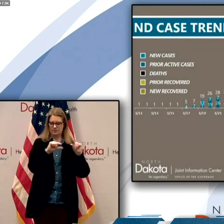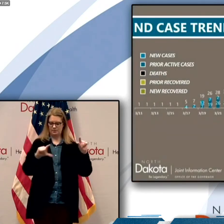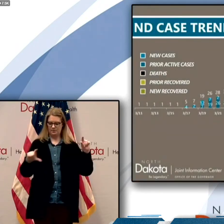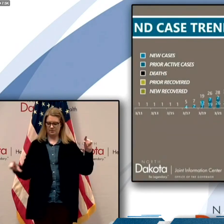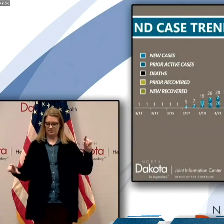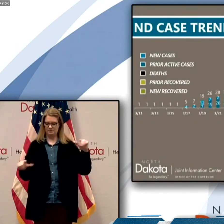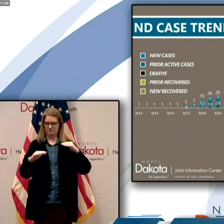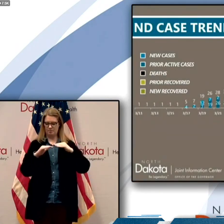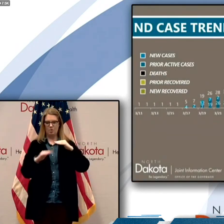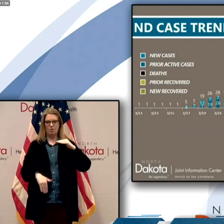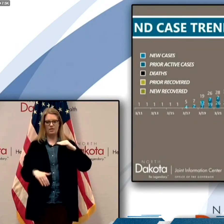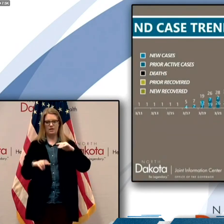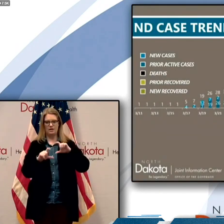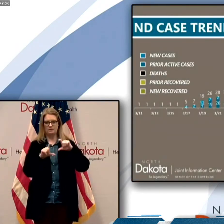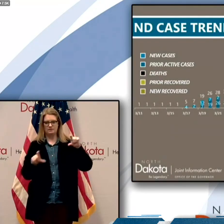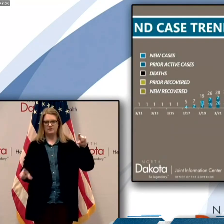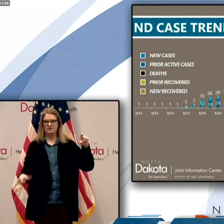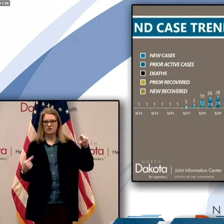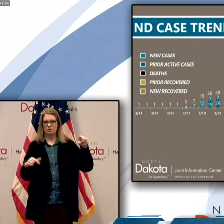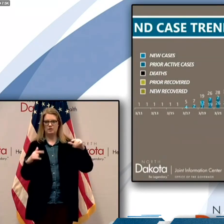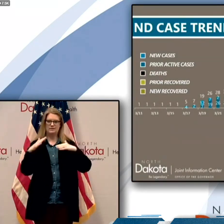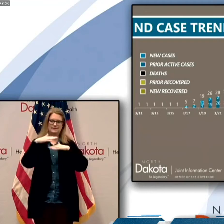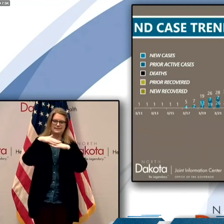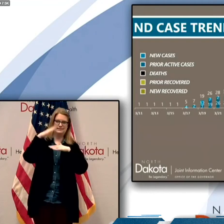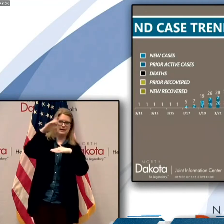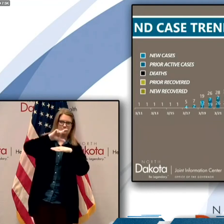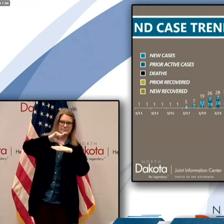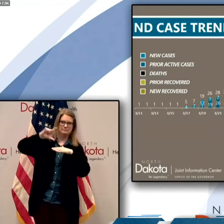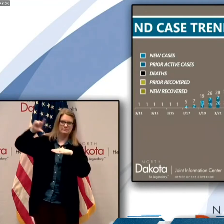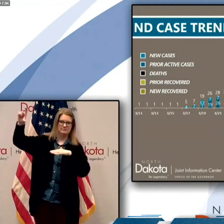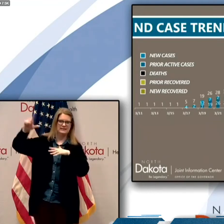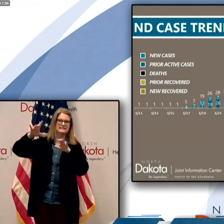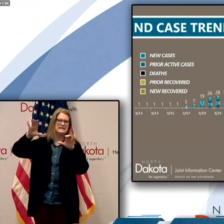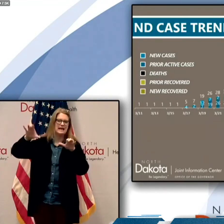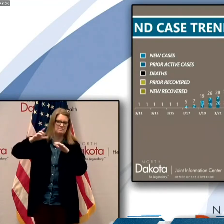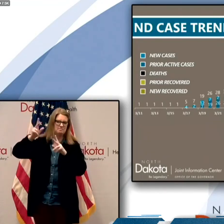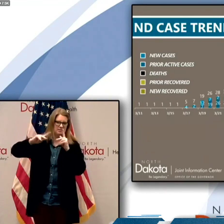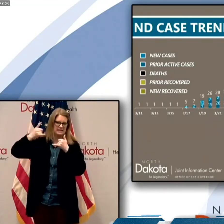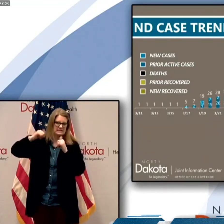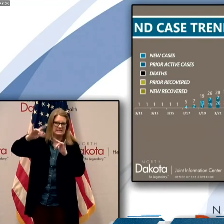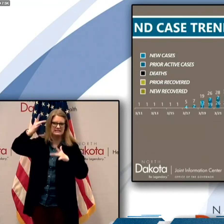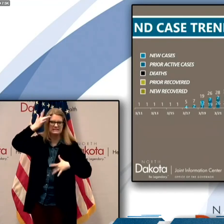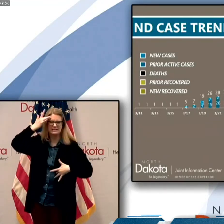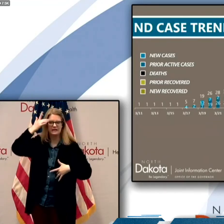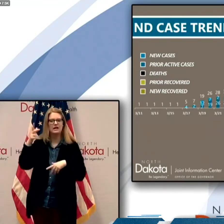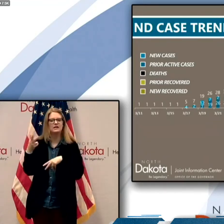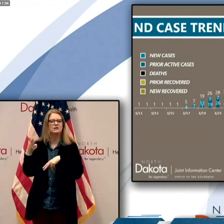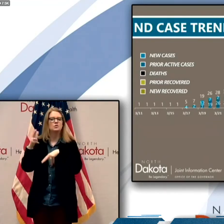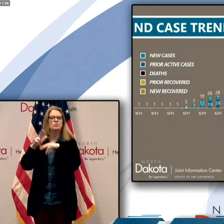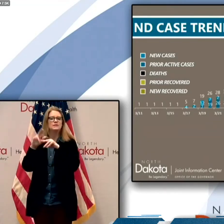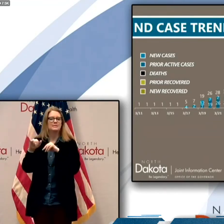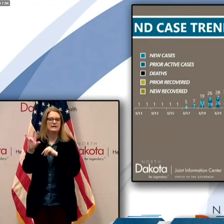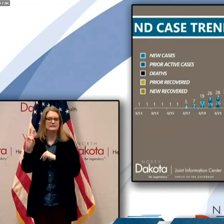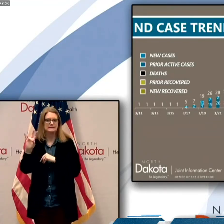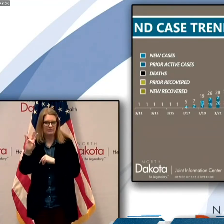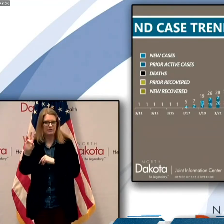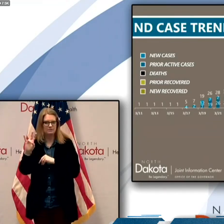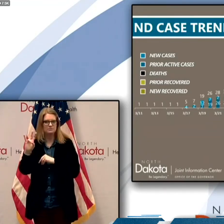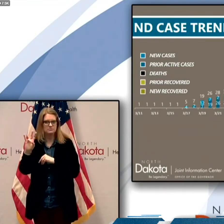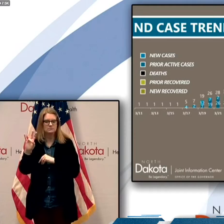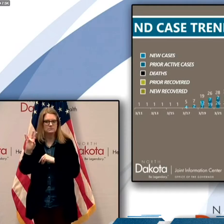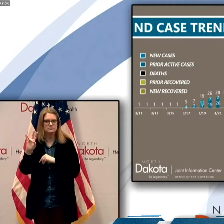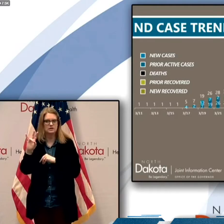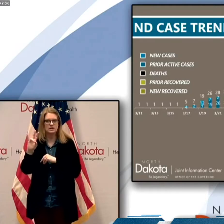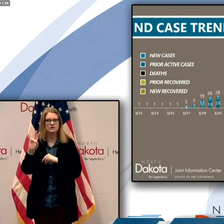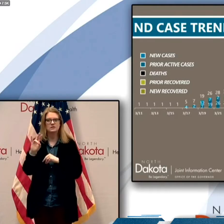the green is the recovereds, and at the top line is the actives. It only went up by 7 to the number that